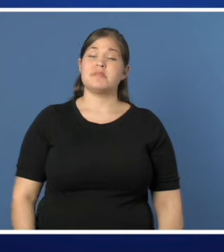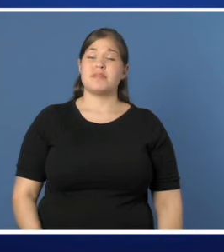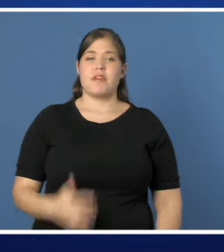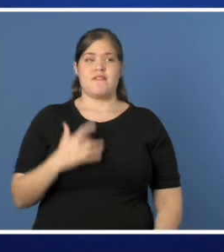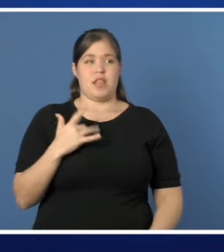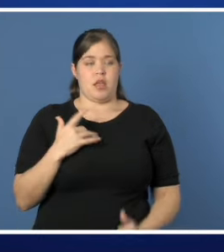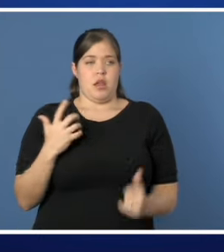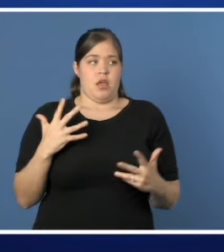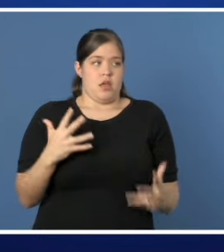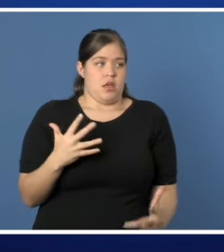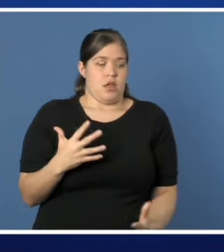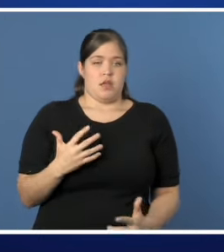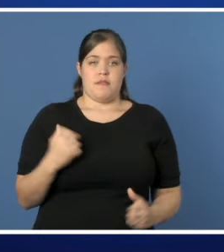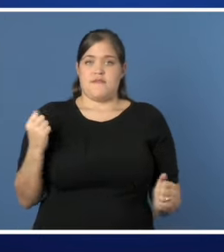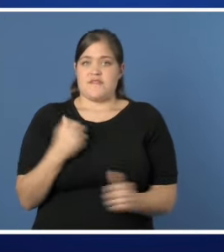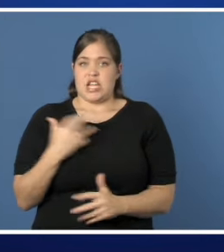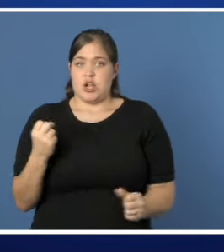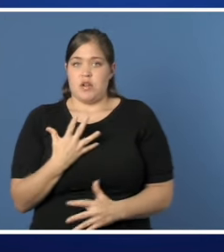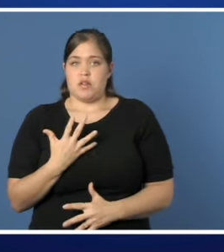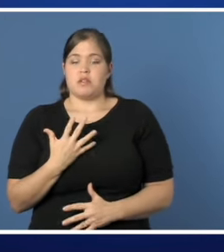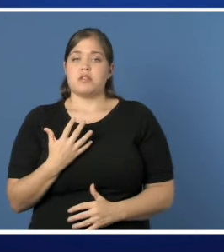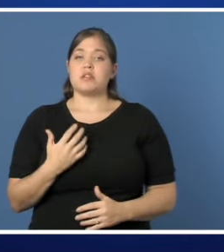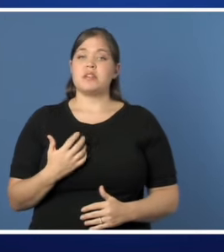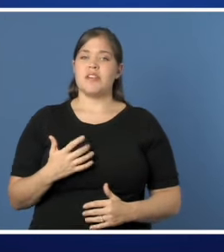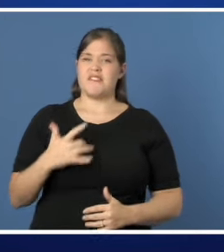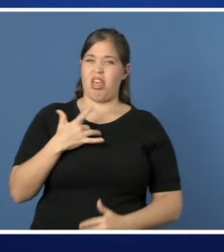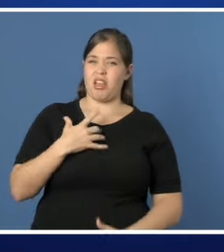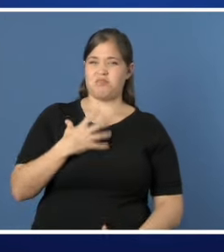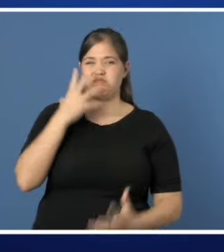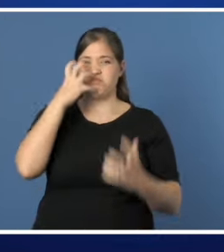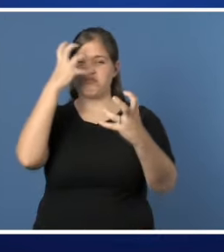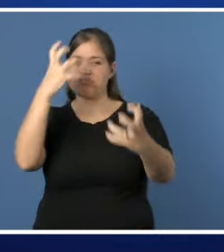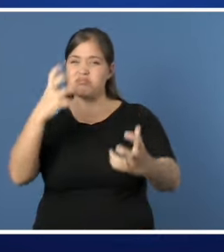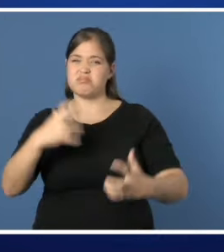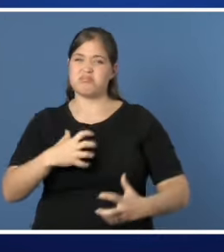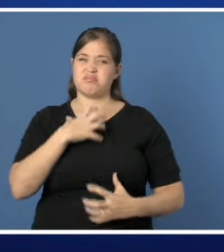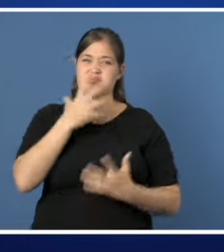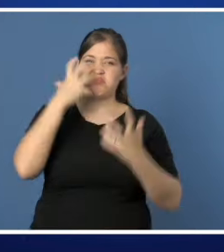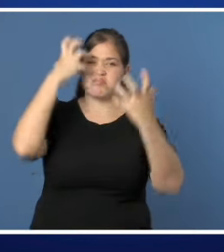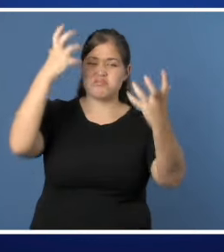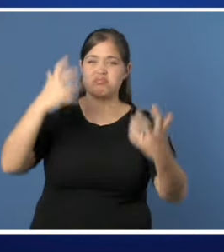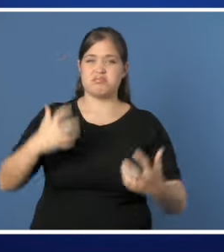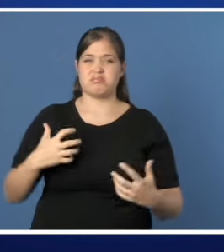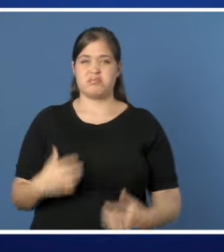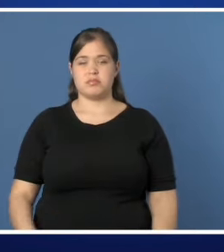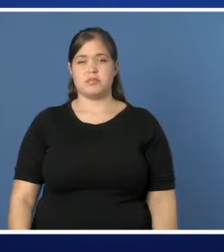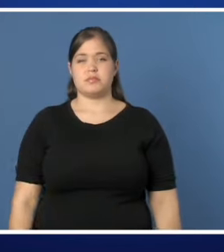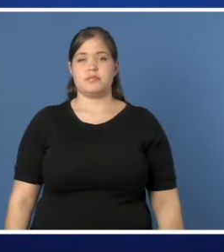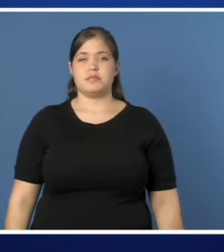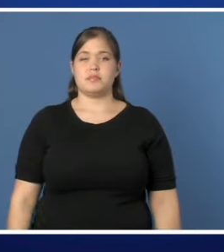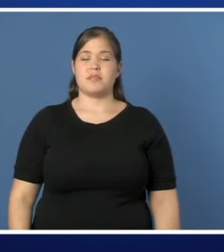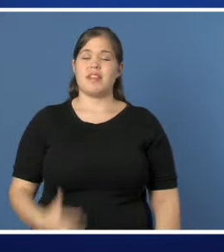Being extremely anxious, fearful, agitated, or irritable